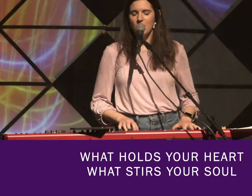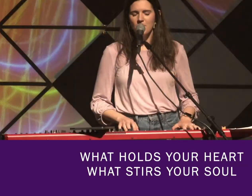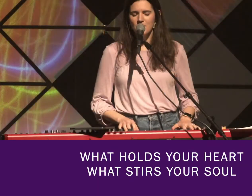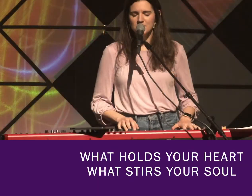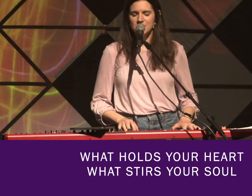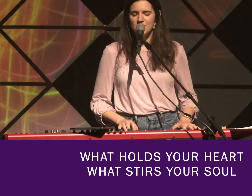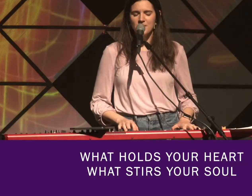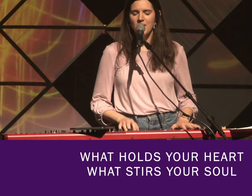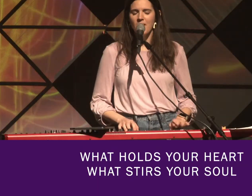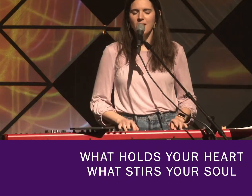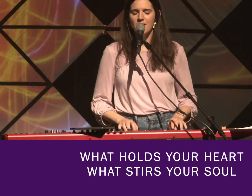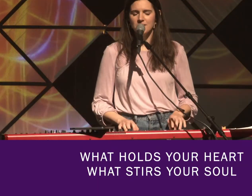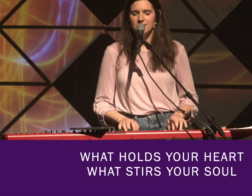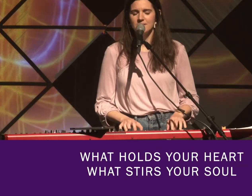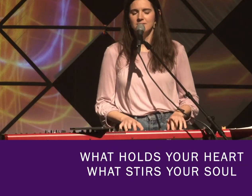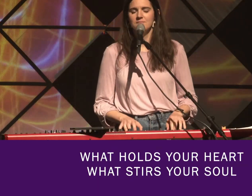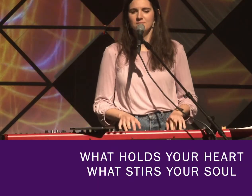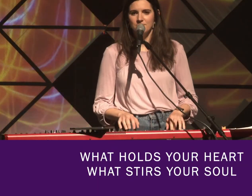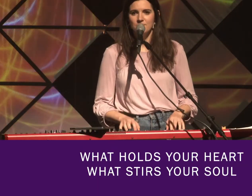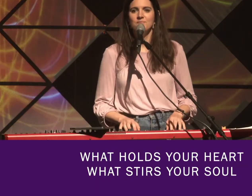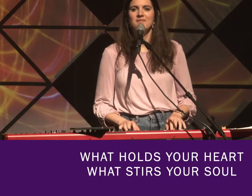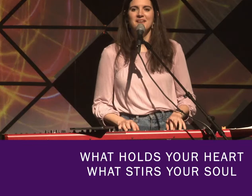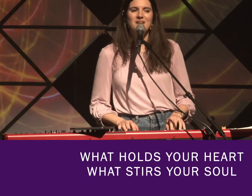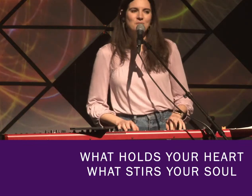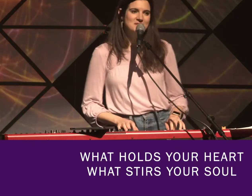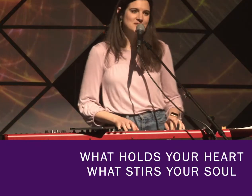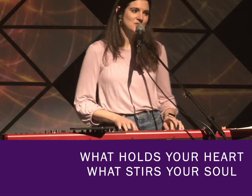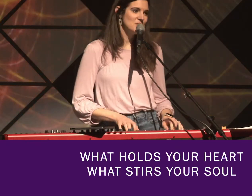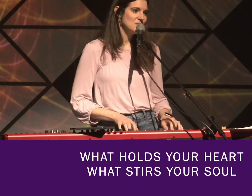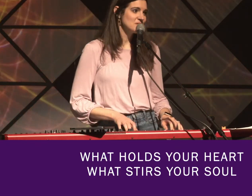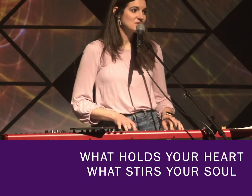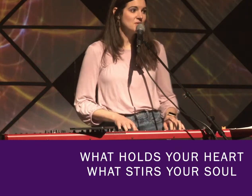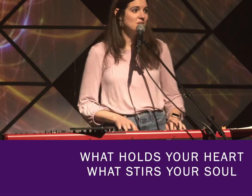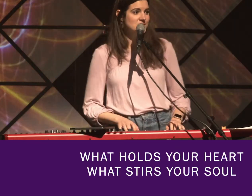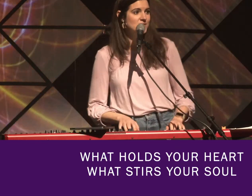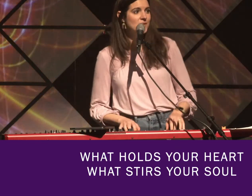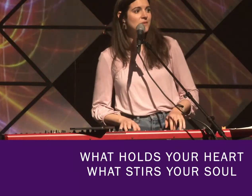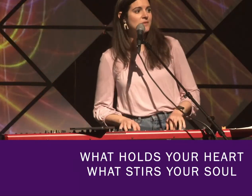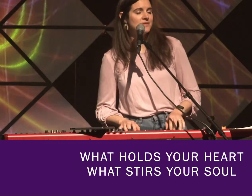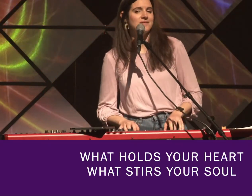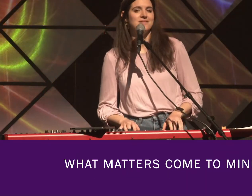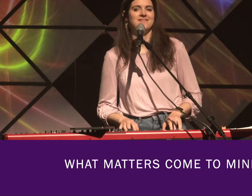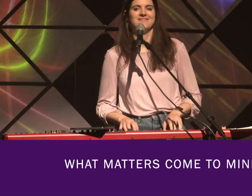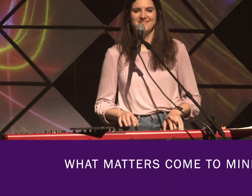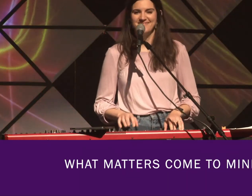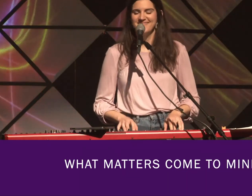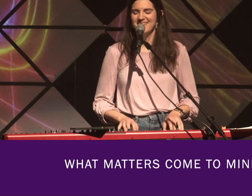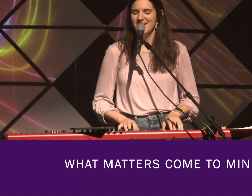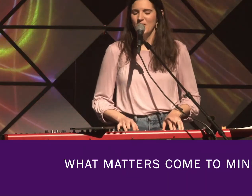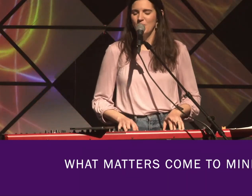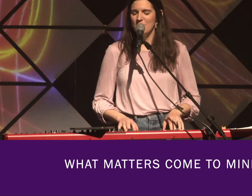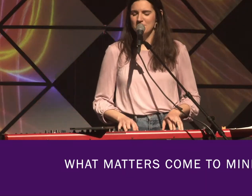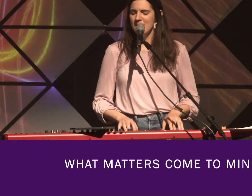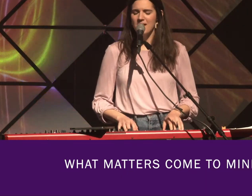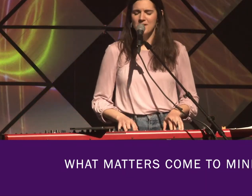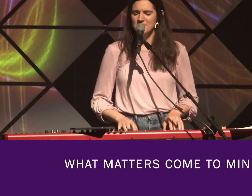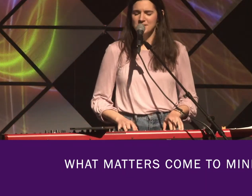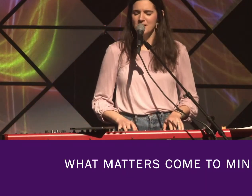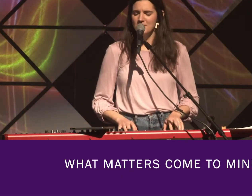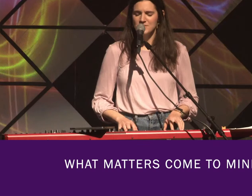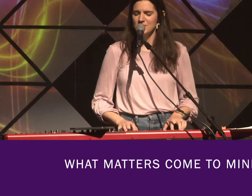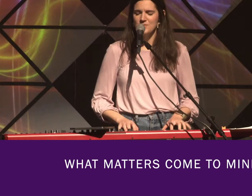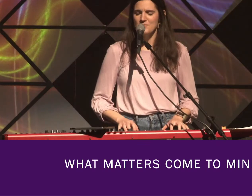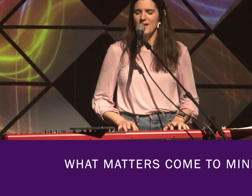What holds your heart? What stirs your soul? What